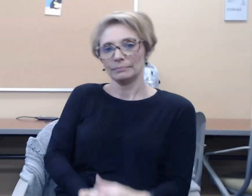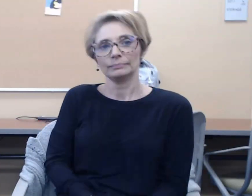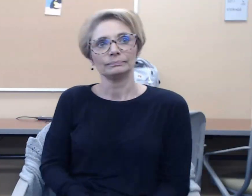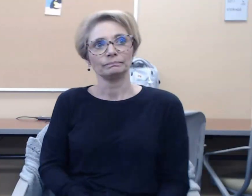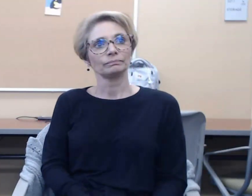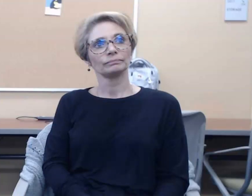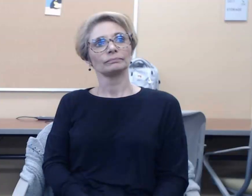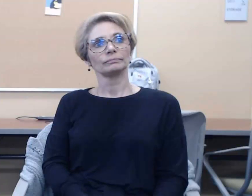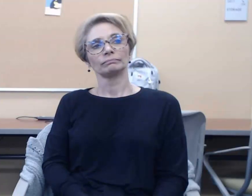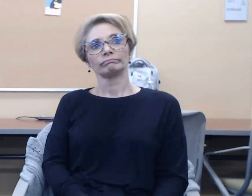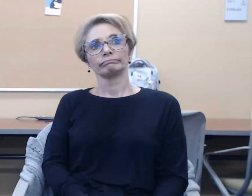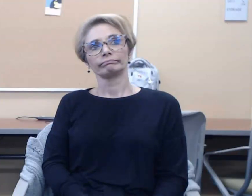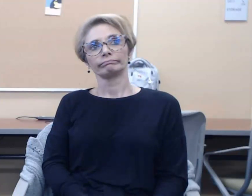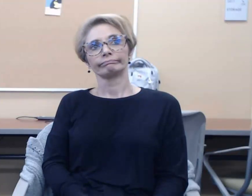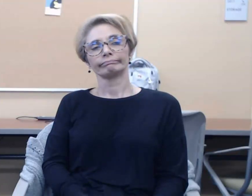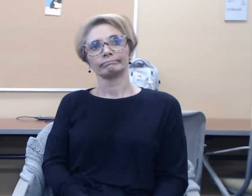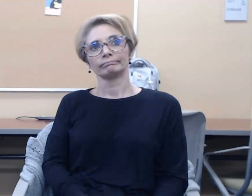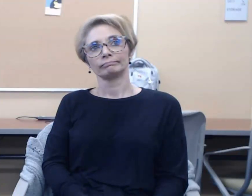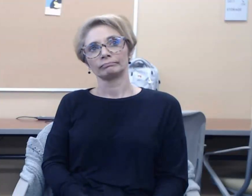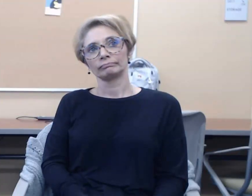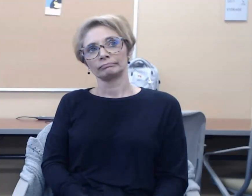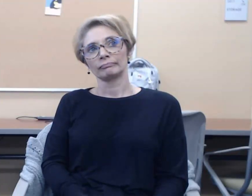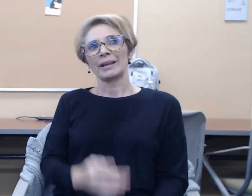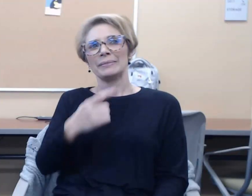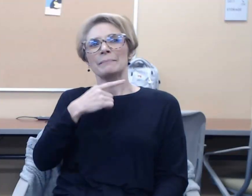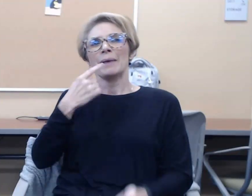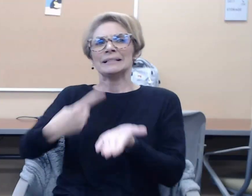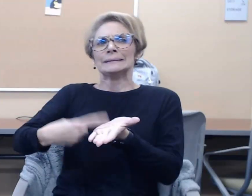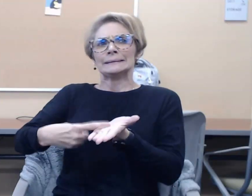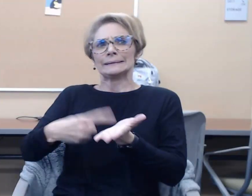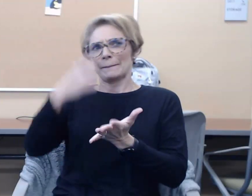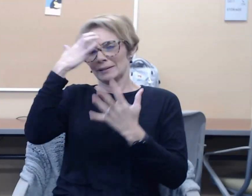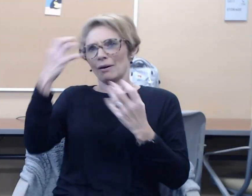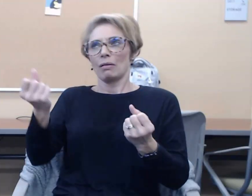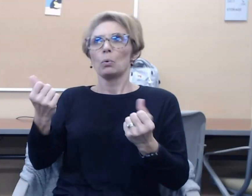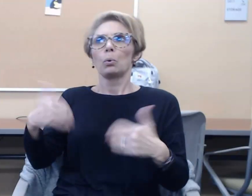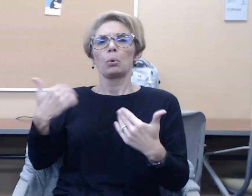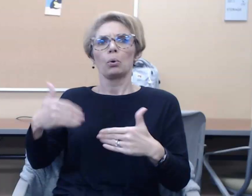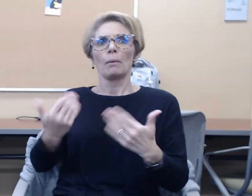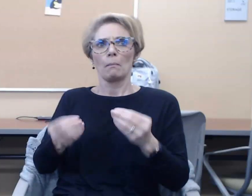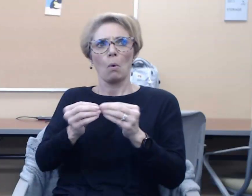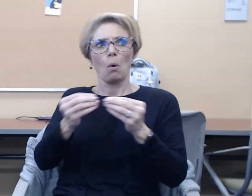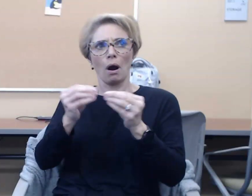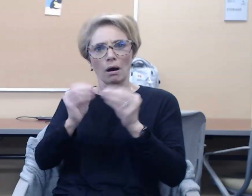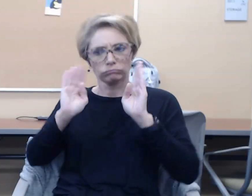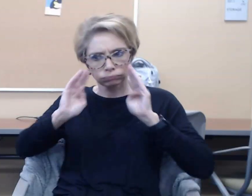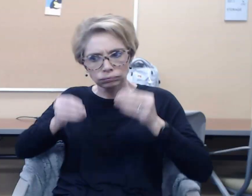The public discourse on mental health has gained more attention in the past several years. However, the deaf